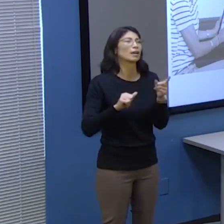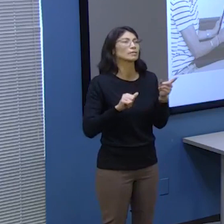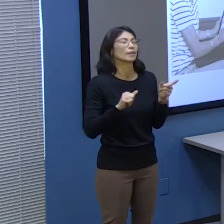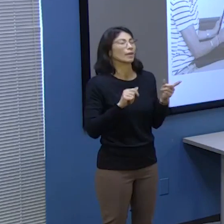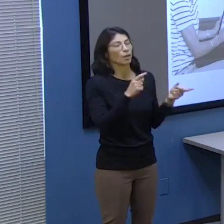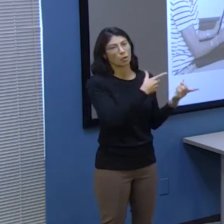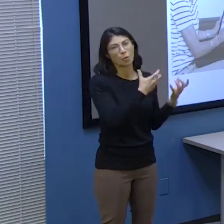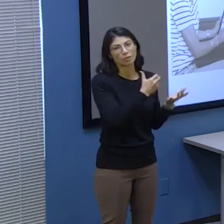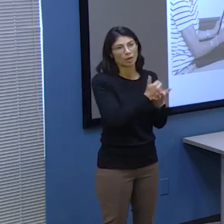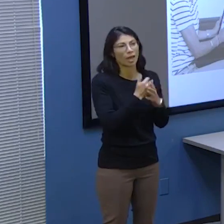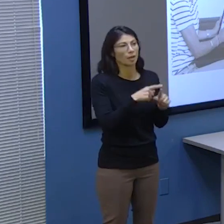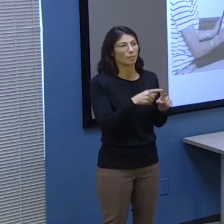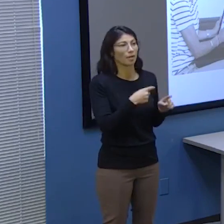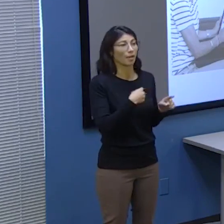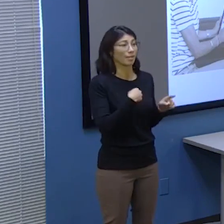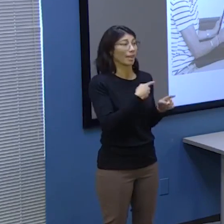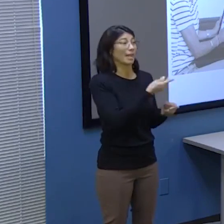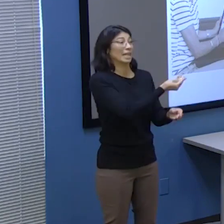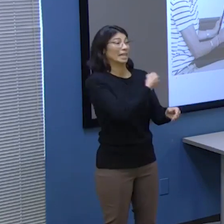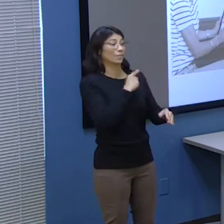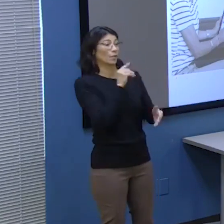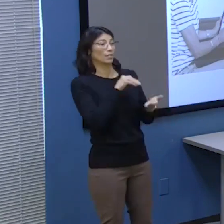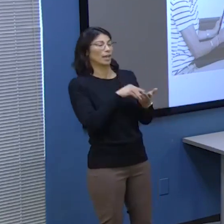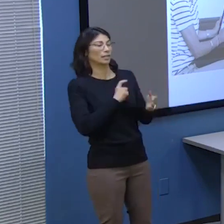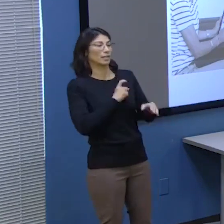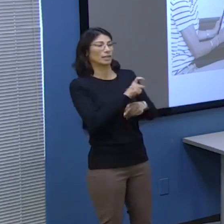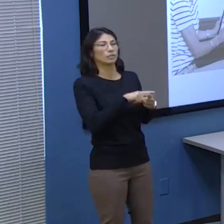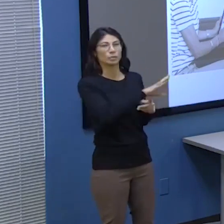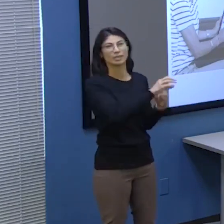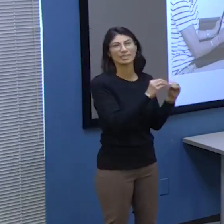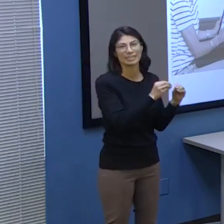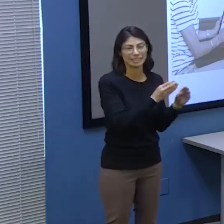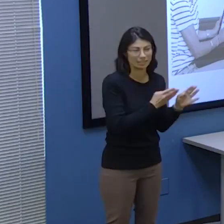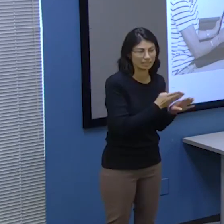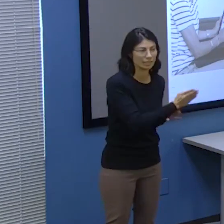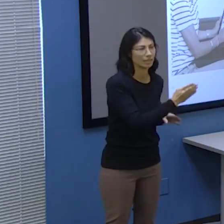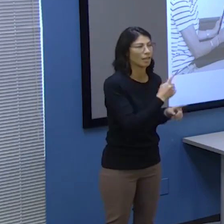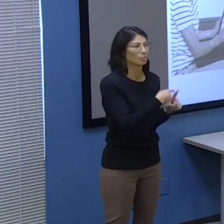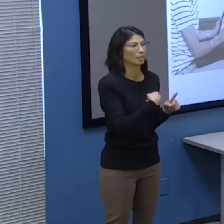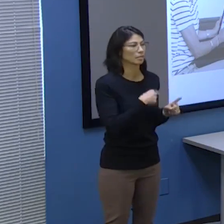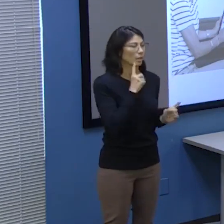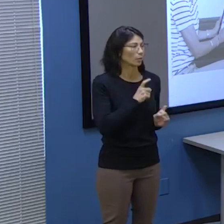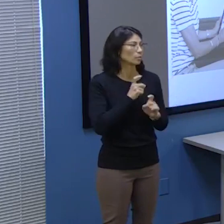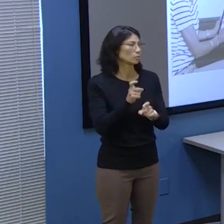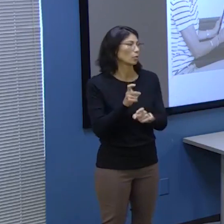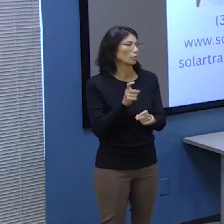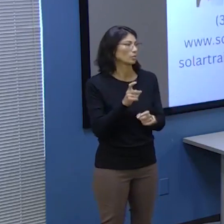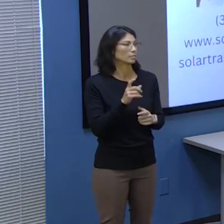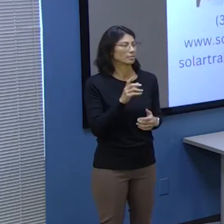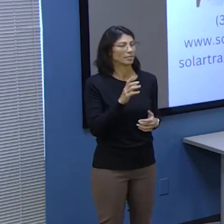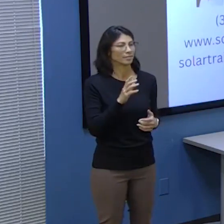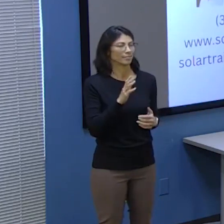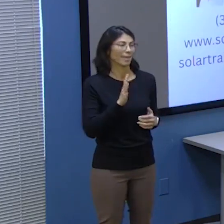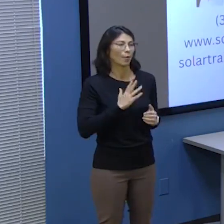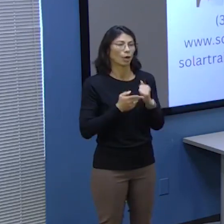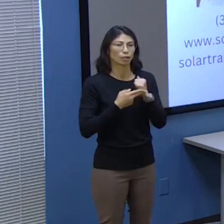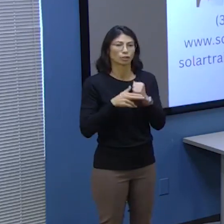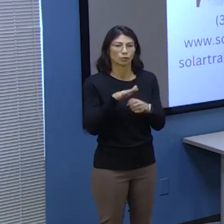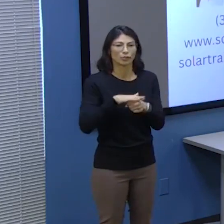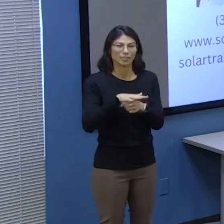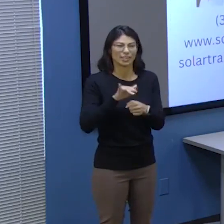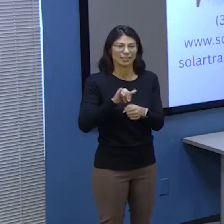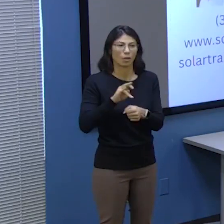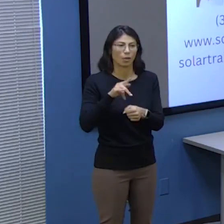his teaching suit. And I'm also going to donate $1,000 to the conservancy where we're doing the reptile farm. So that's